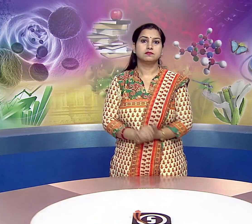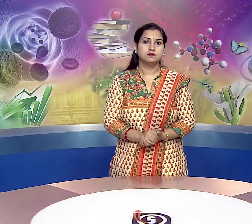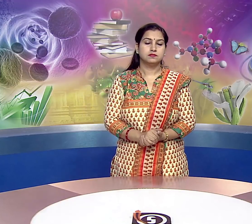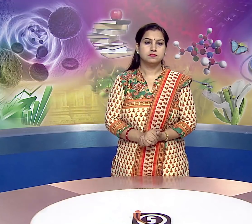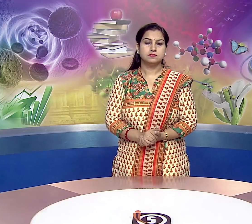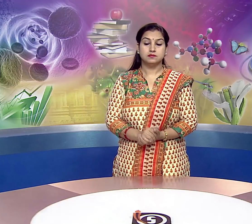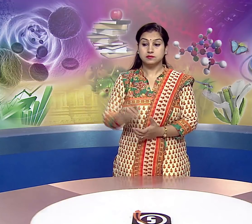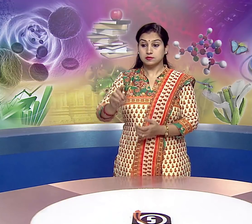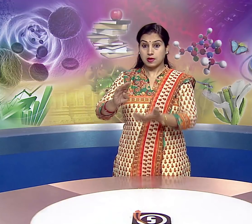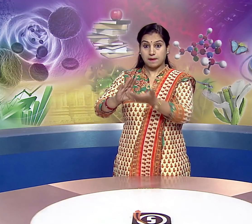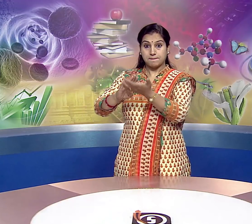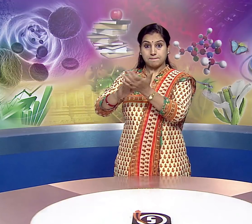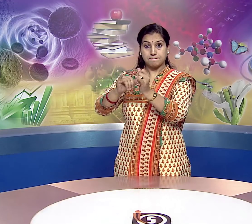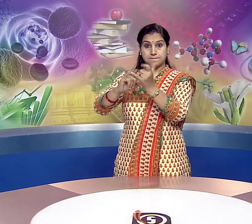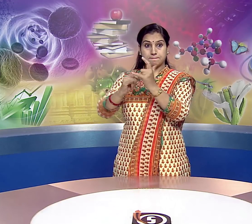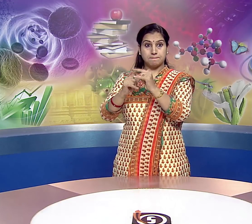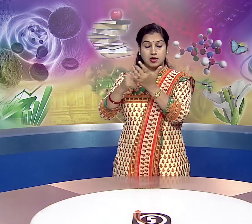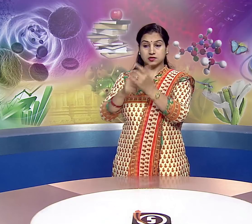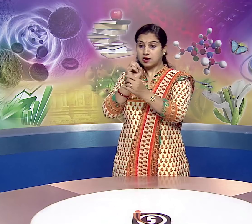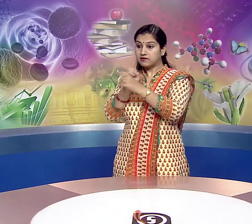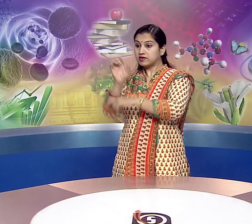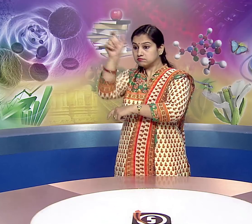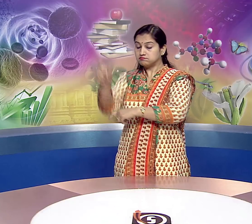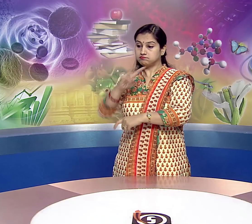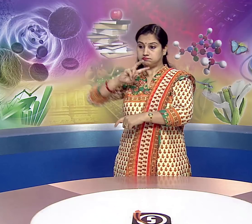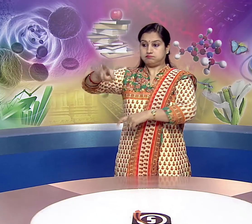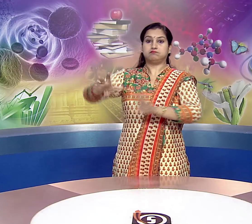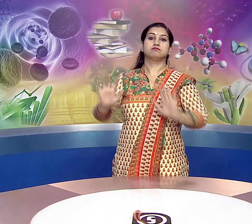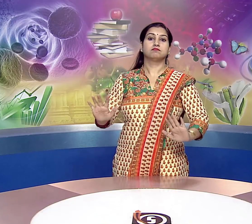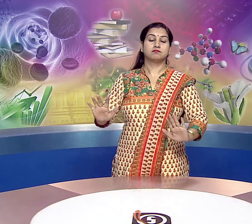to the master's advice and asked,